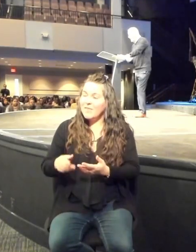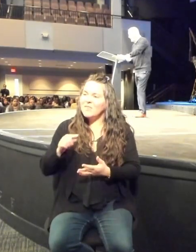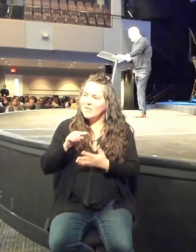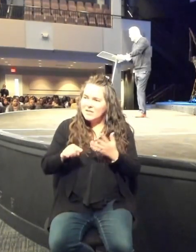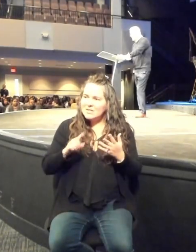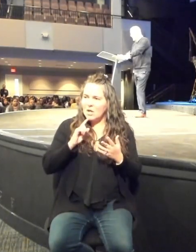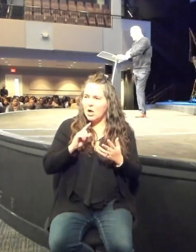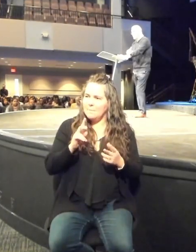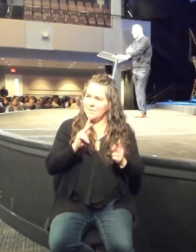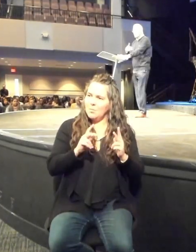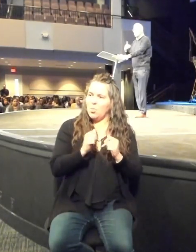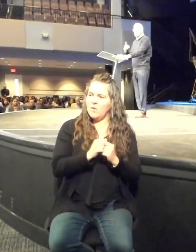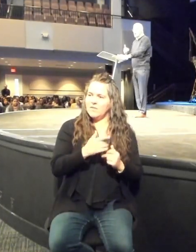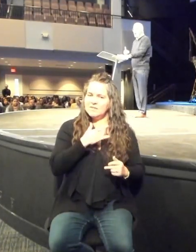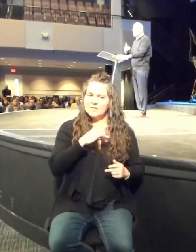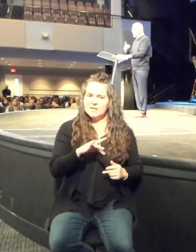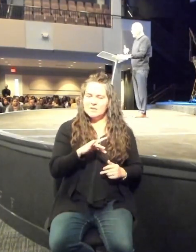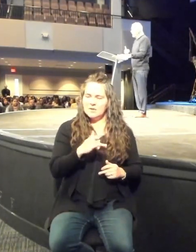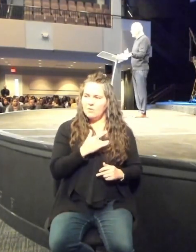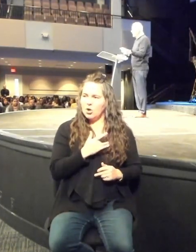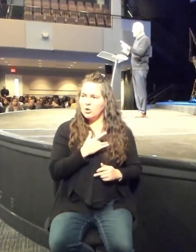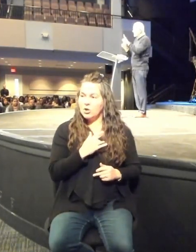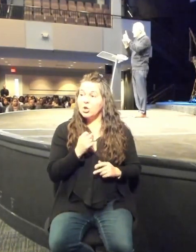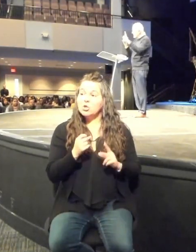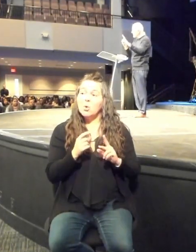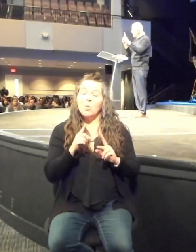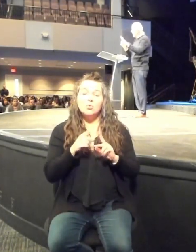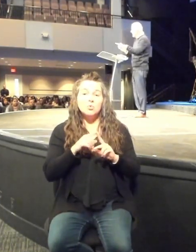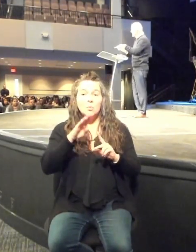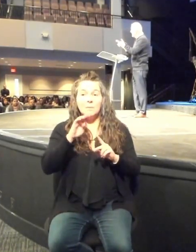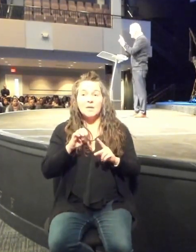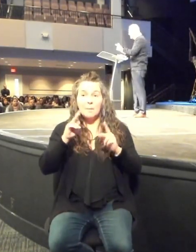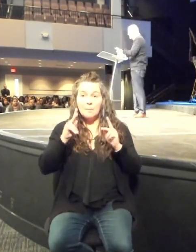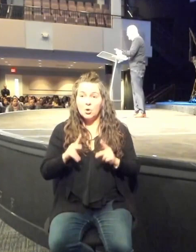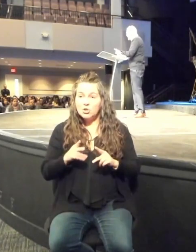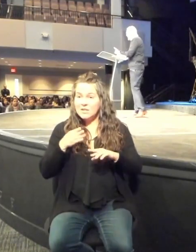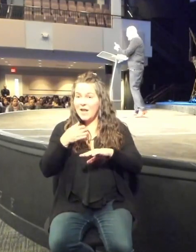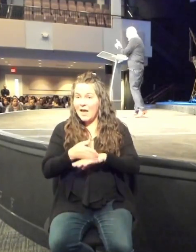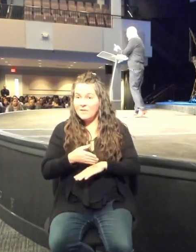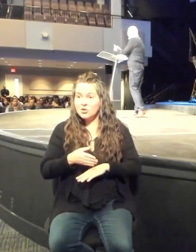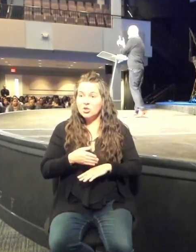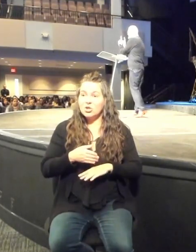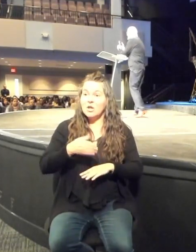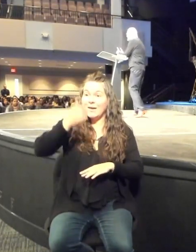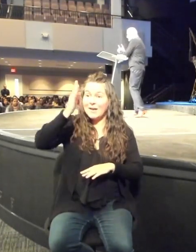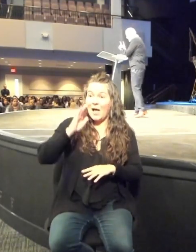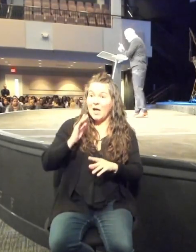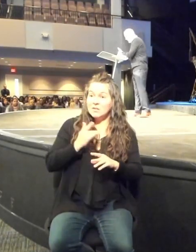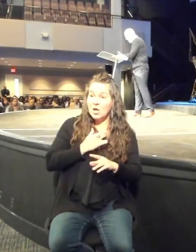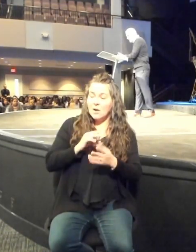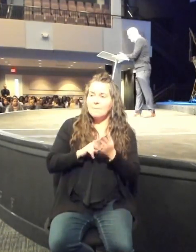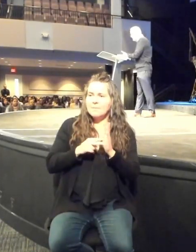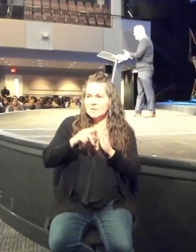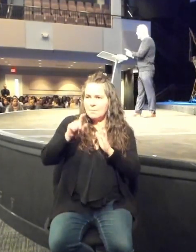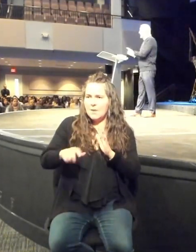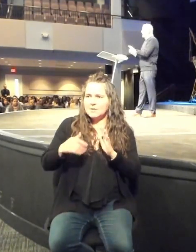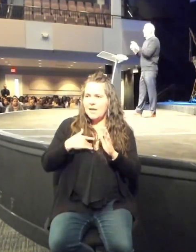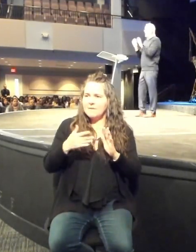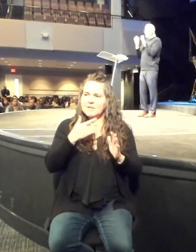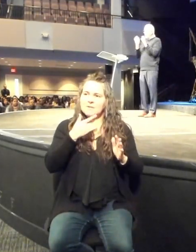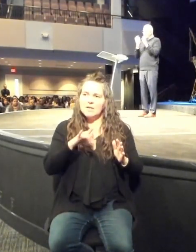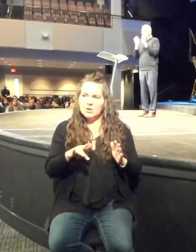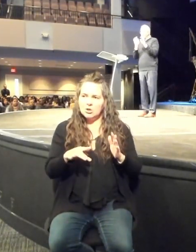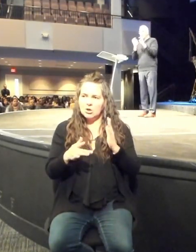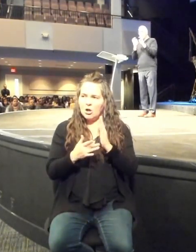heart. And so to be a person after God's heart, you have to have a tender heart. To have a tender heart, you have to have a sensitive heart.